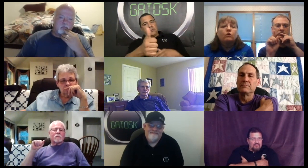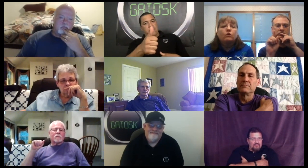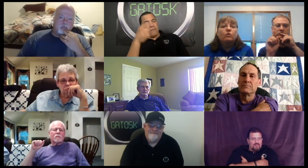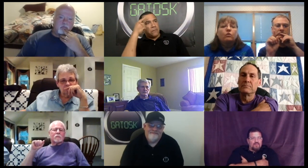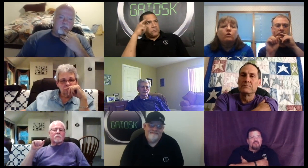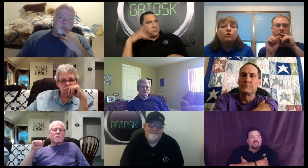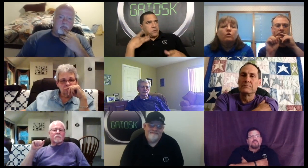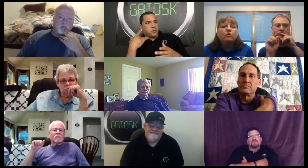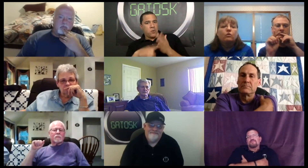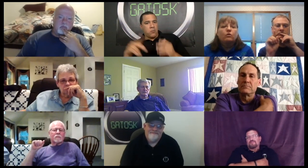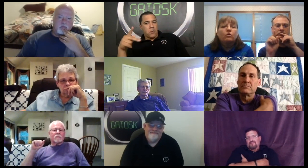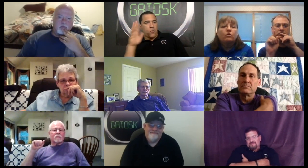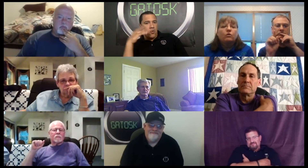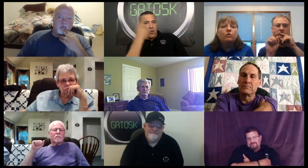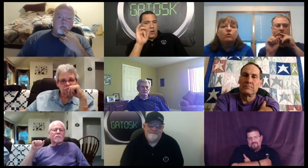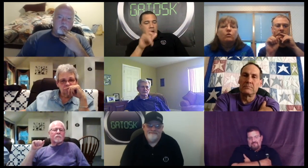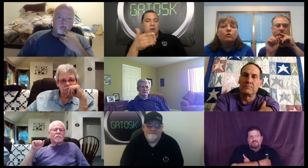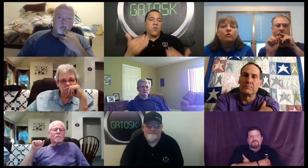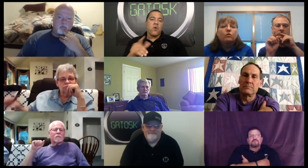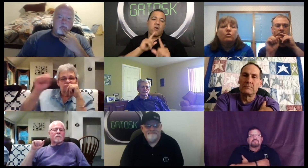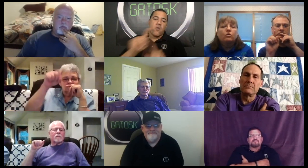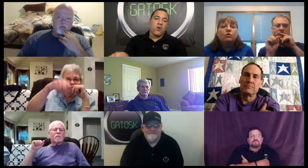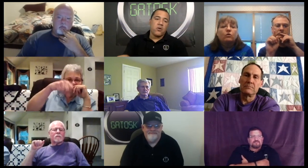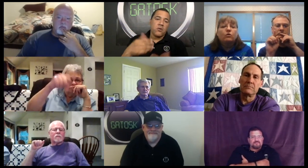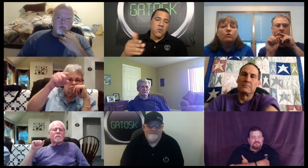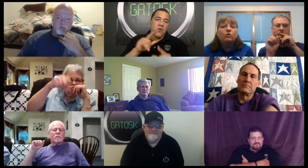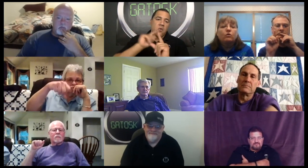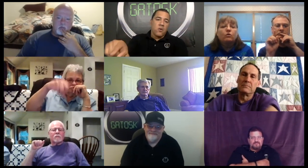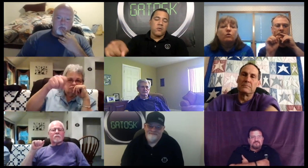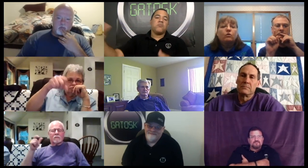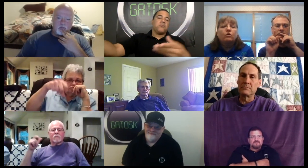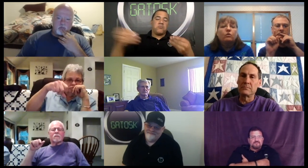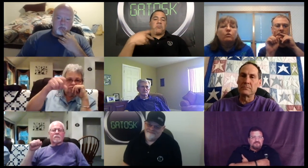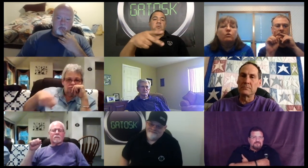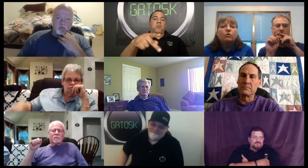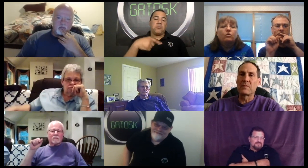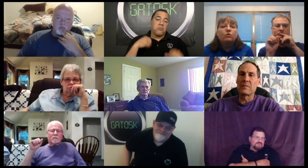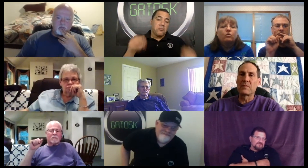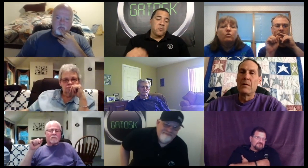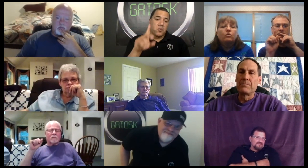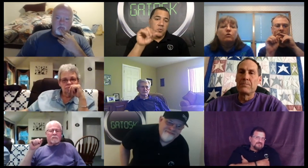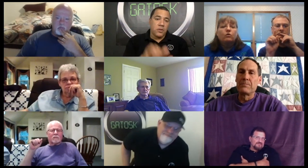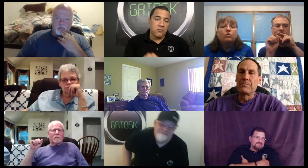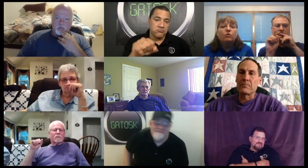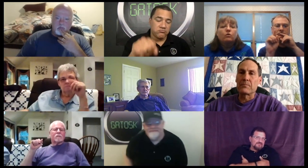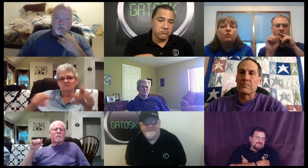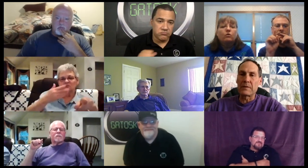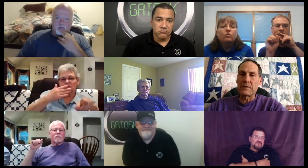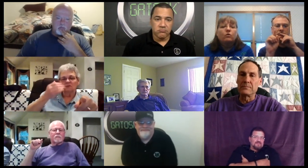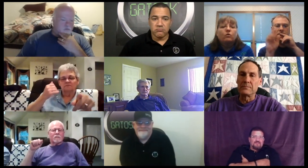but I mean you can envision kind of what the design would look like on a purple colored shirt, and you go ahead and order that. I can do